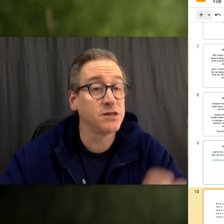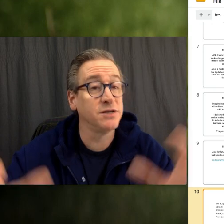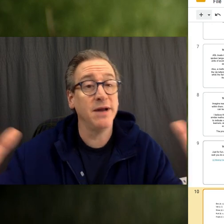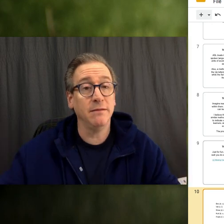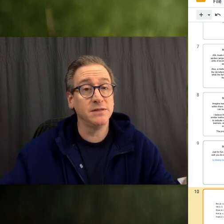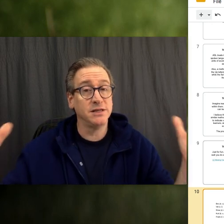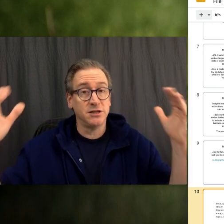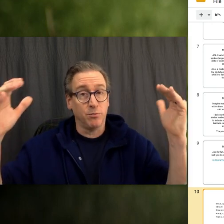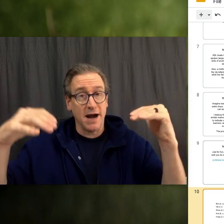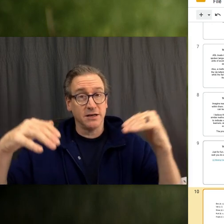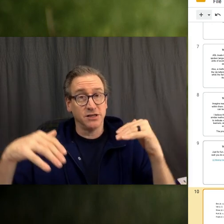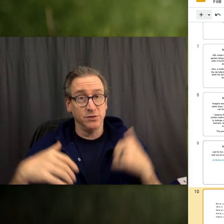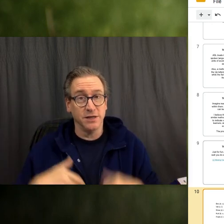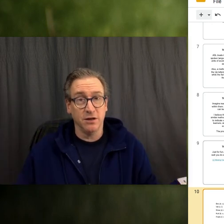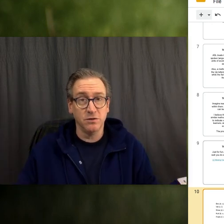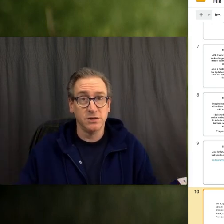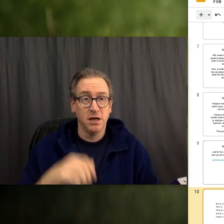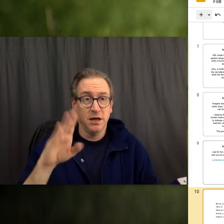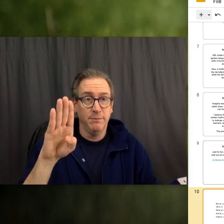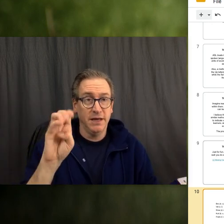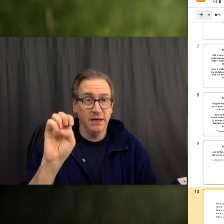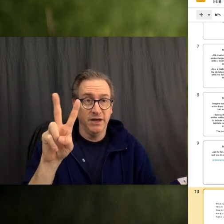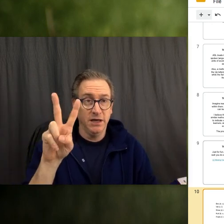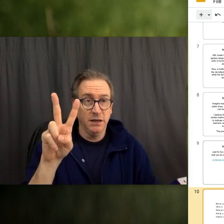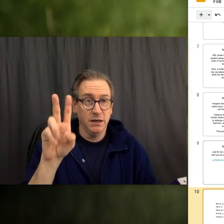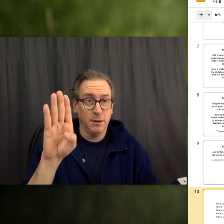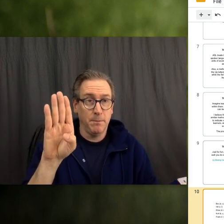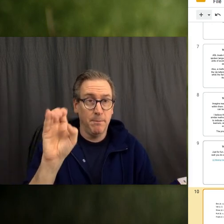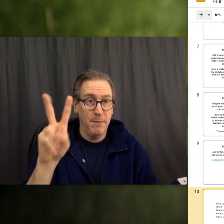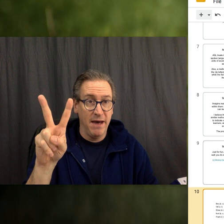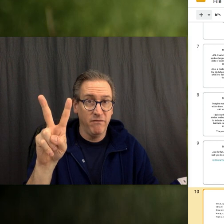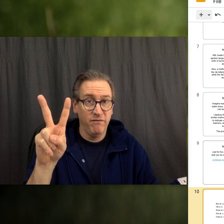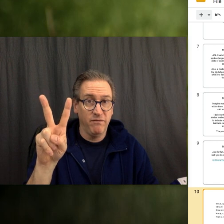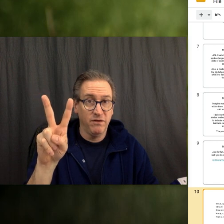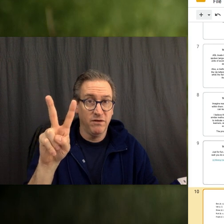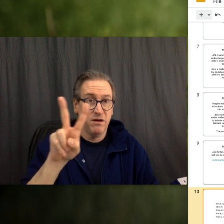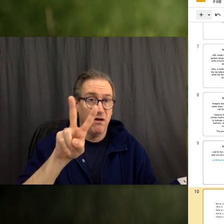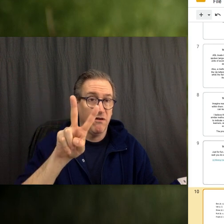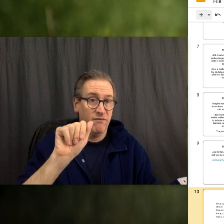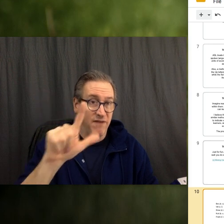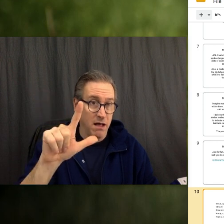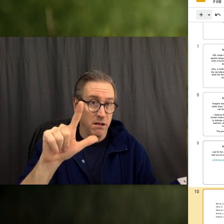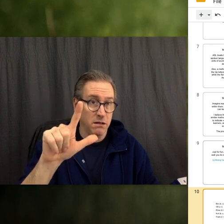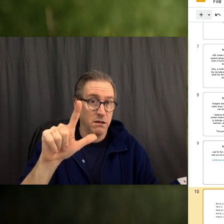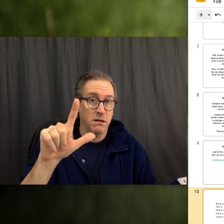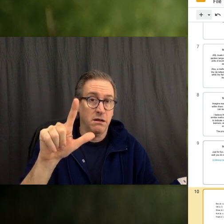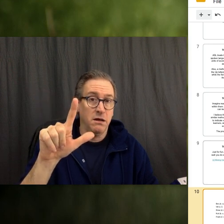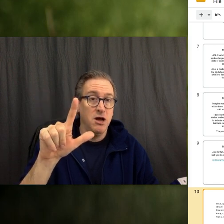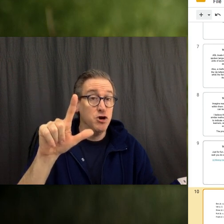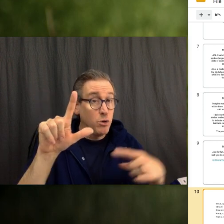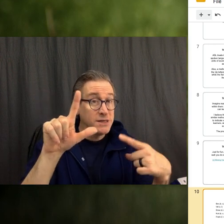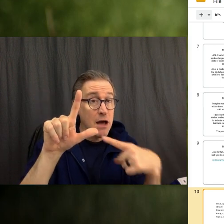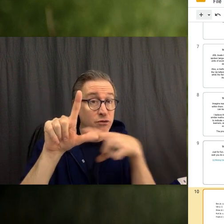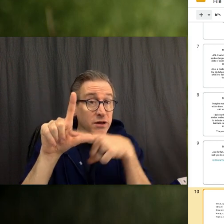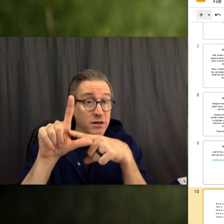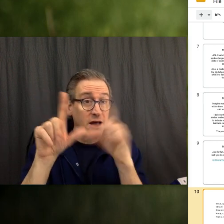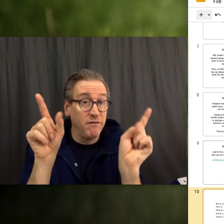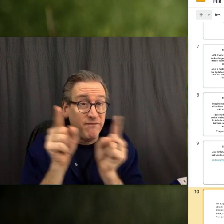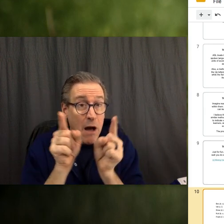Here are some names to practice using those. BEV, Bev, Val. Notice